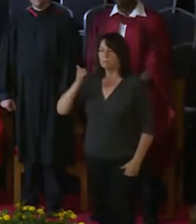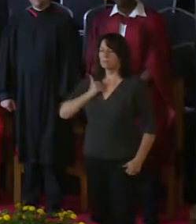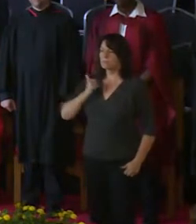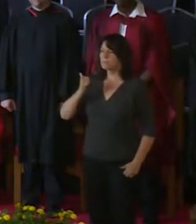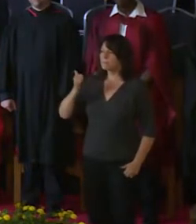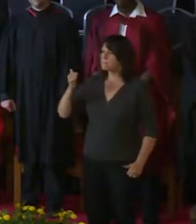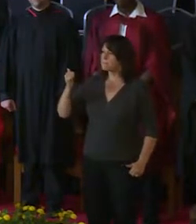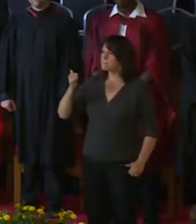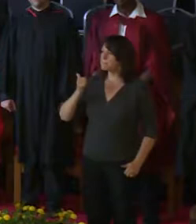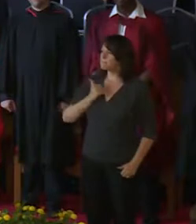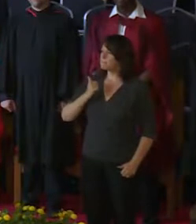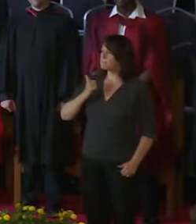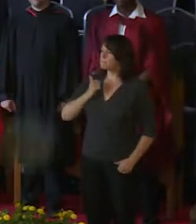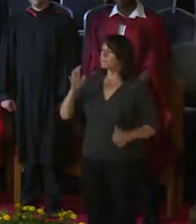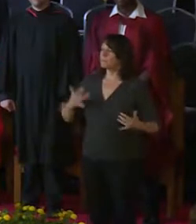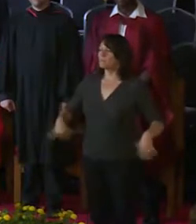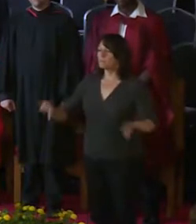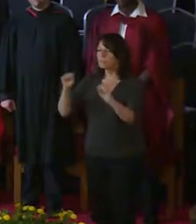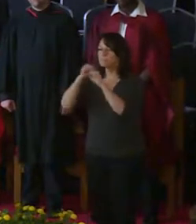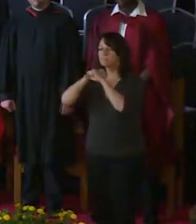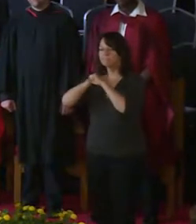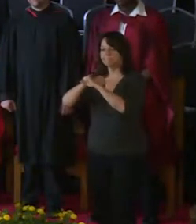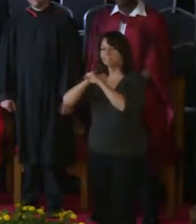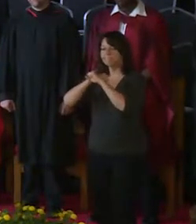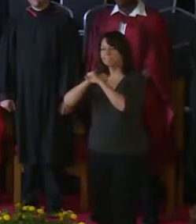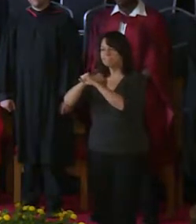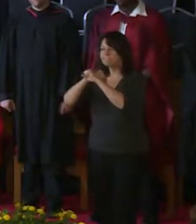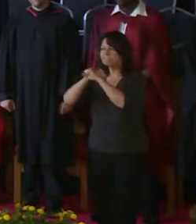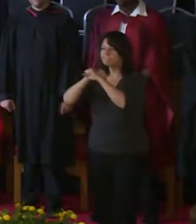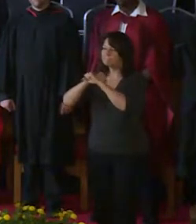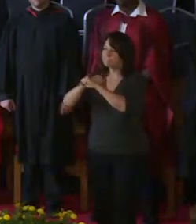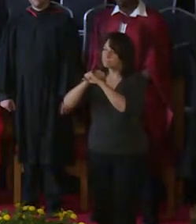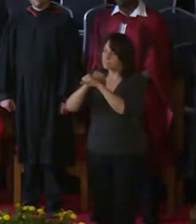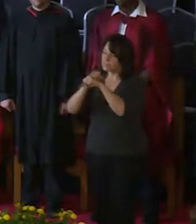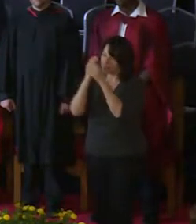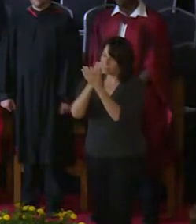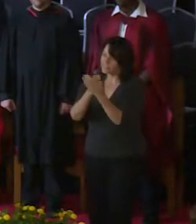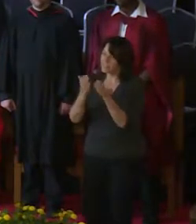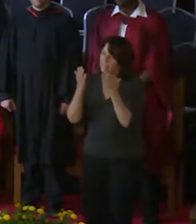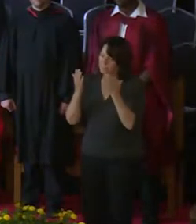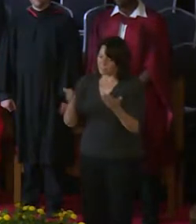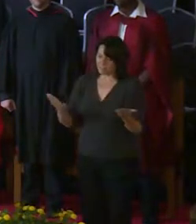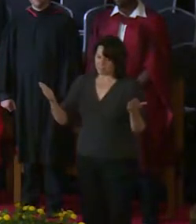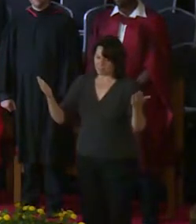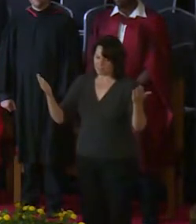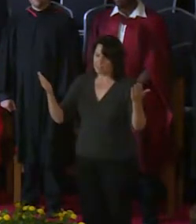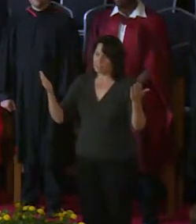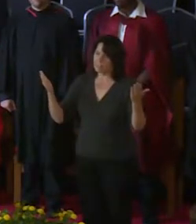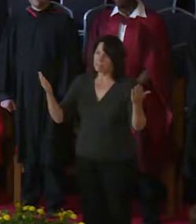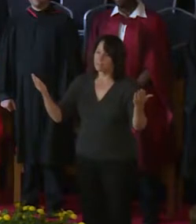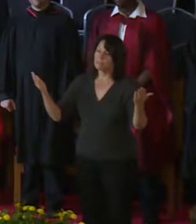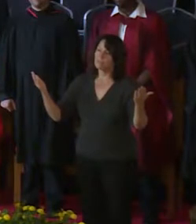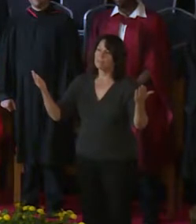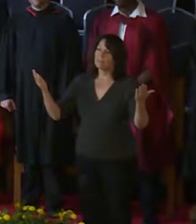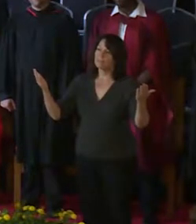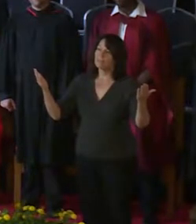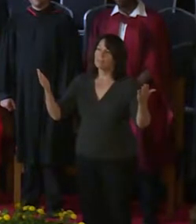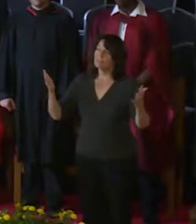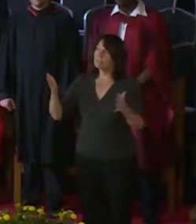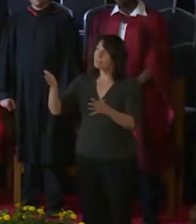O Canada, we stand on guard for thee.